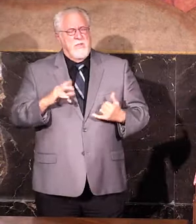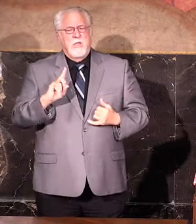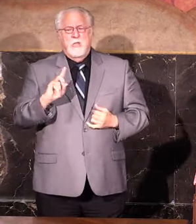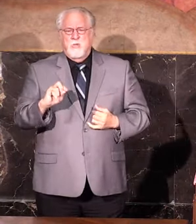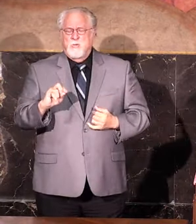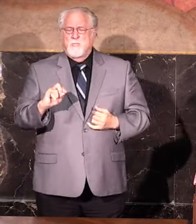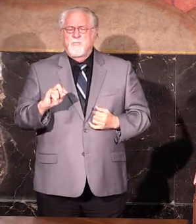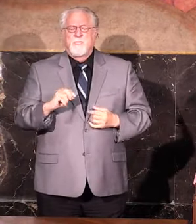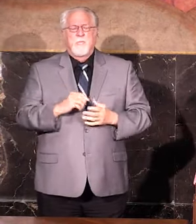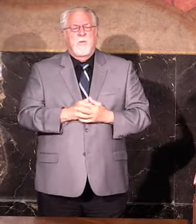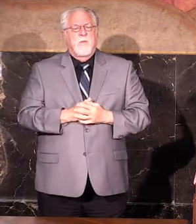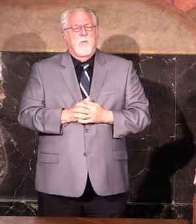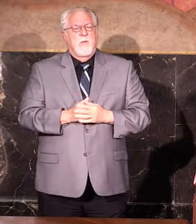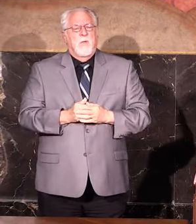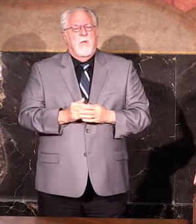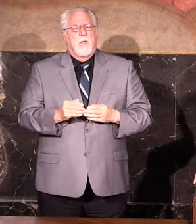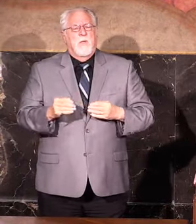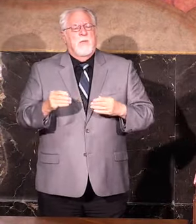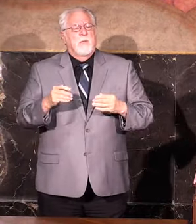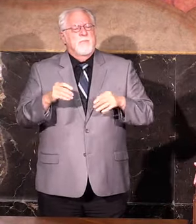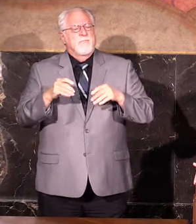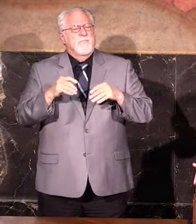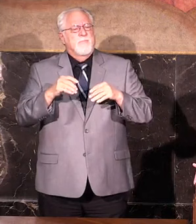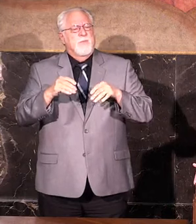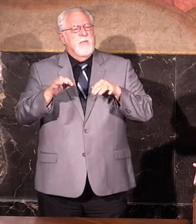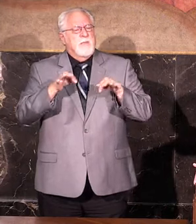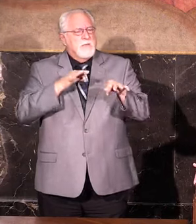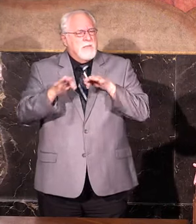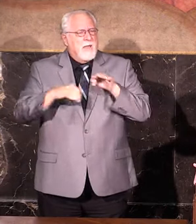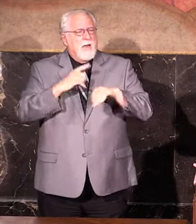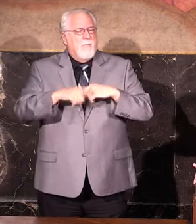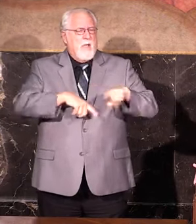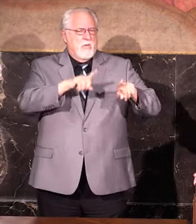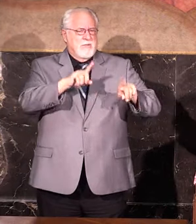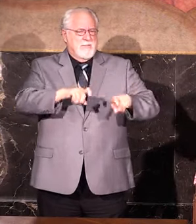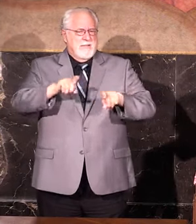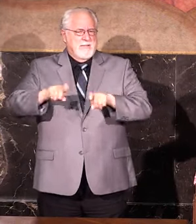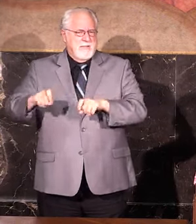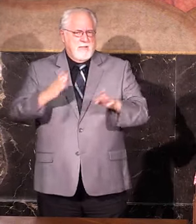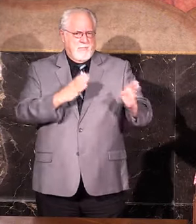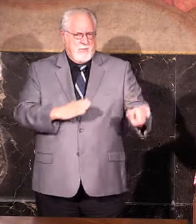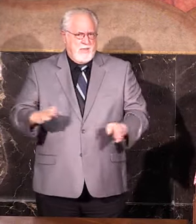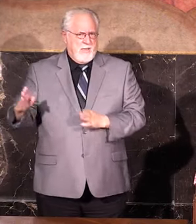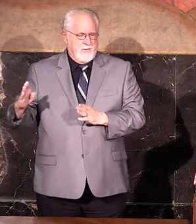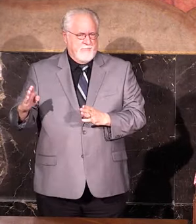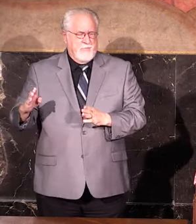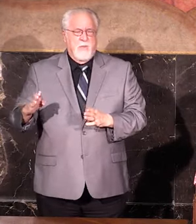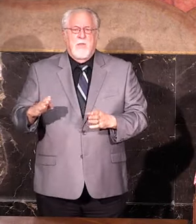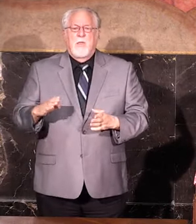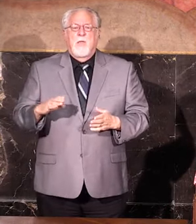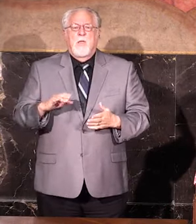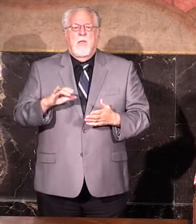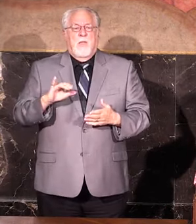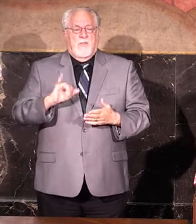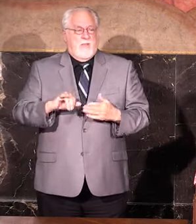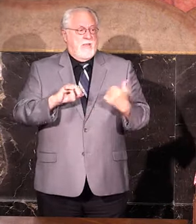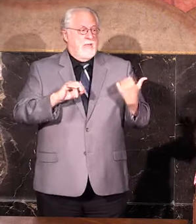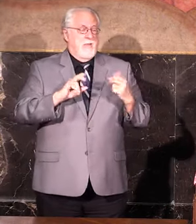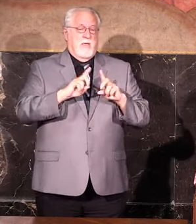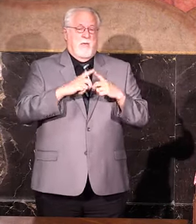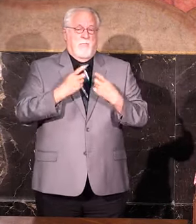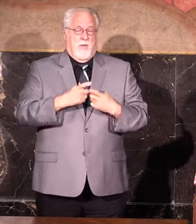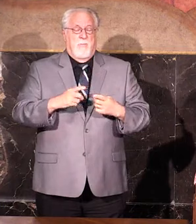little bit into the testing plan going forward that the Department of Health